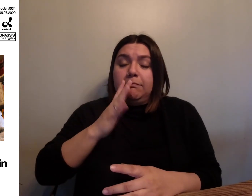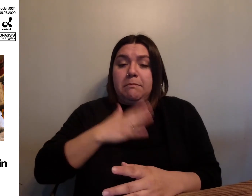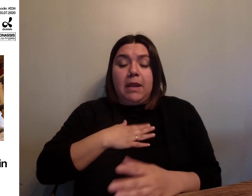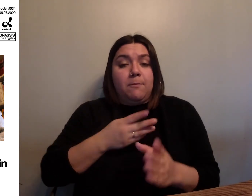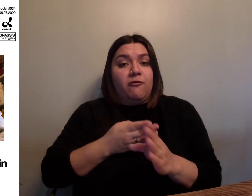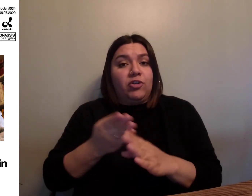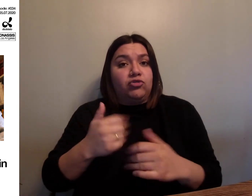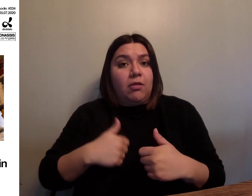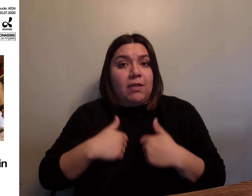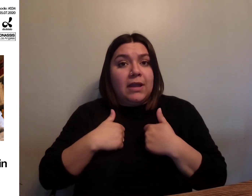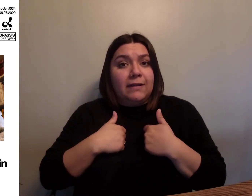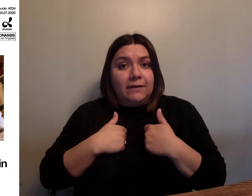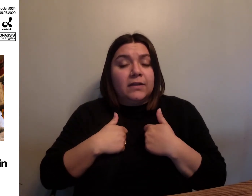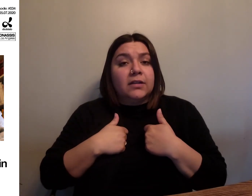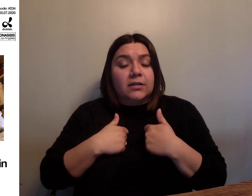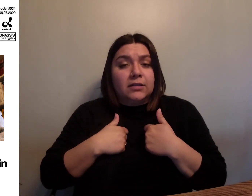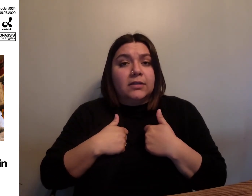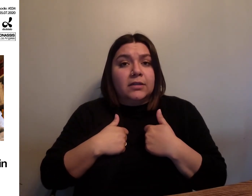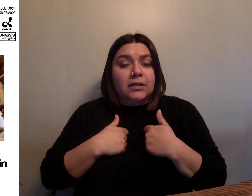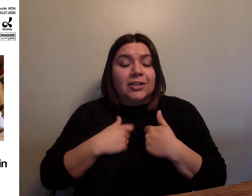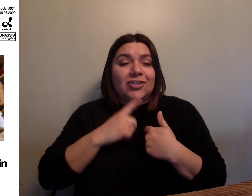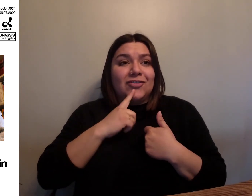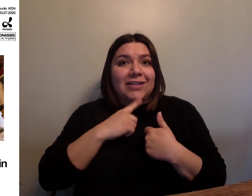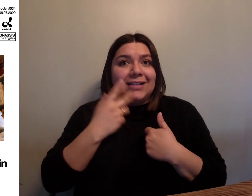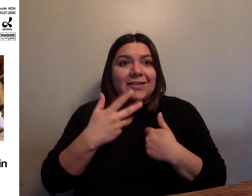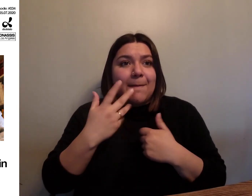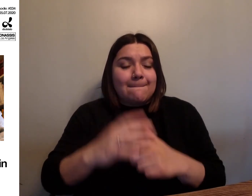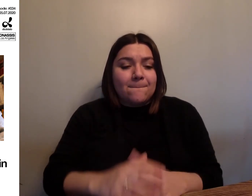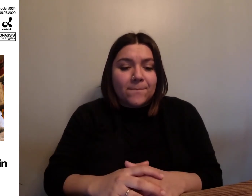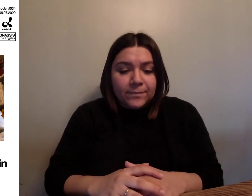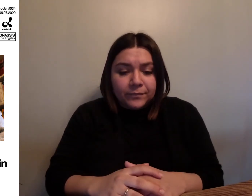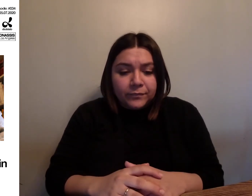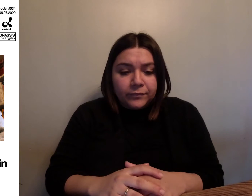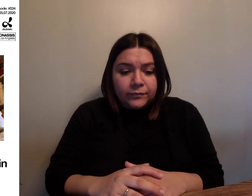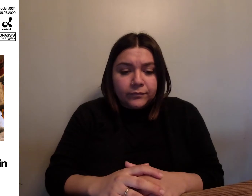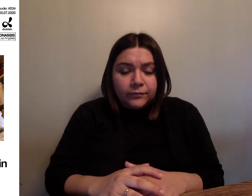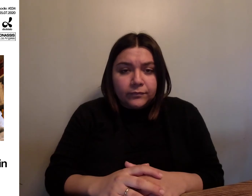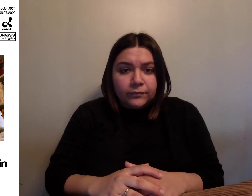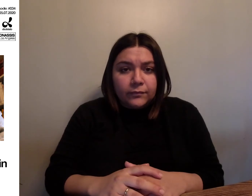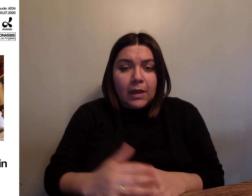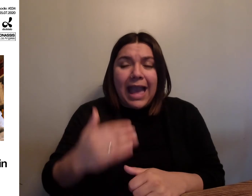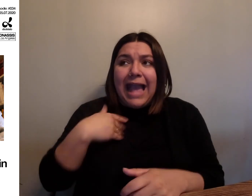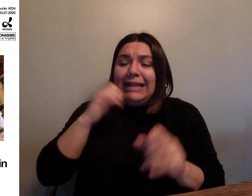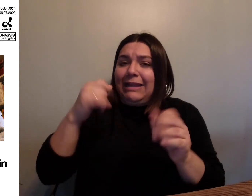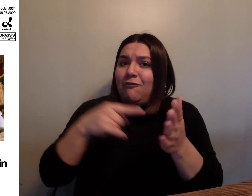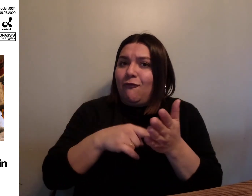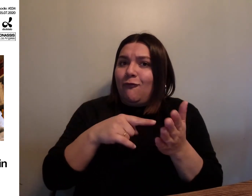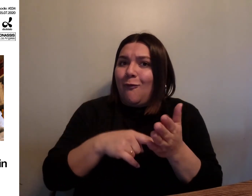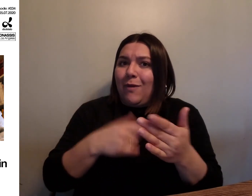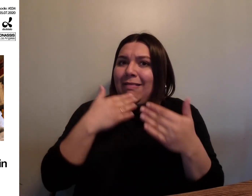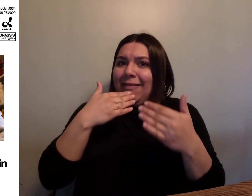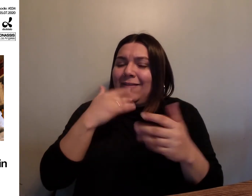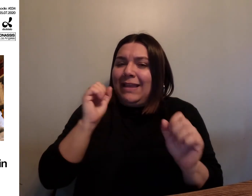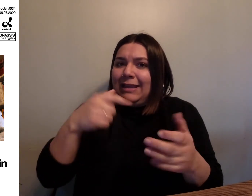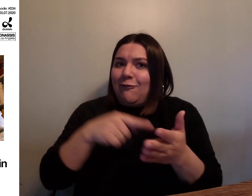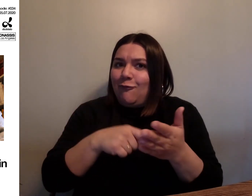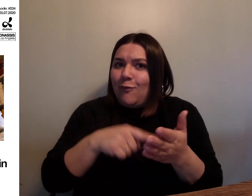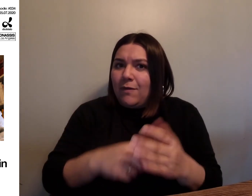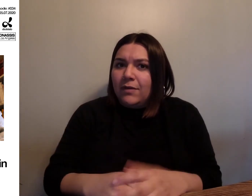has been that sedentary type, and I can afford it,